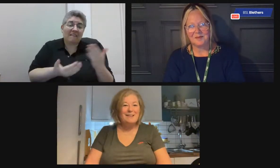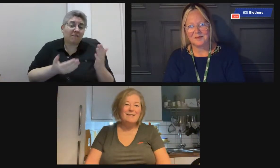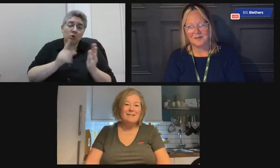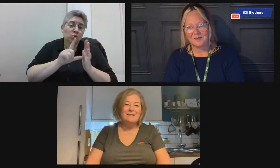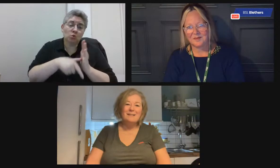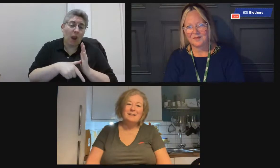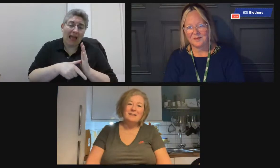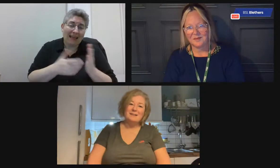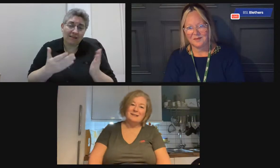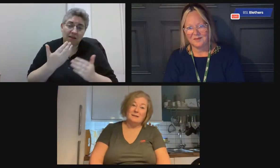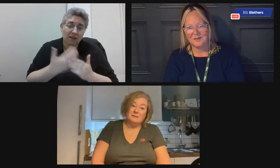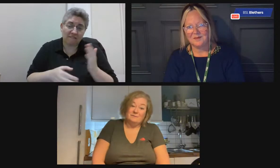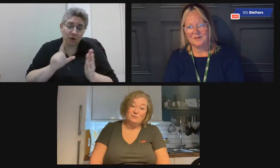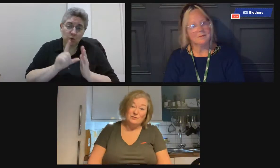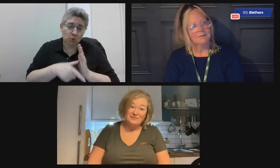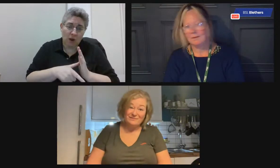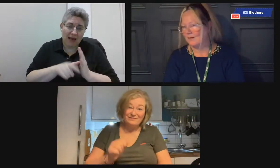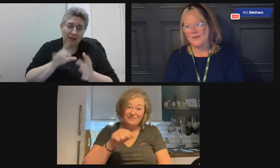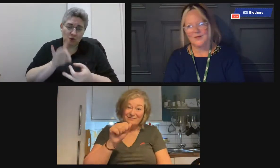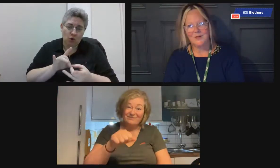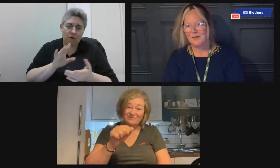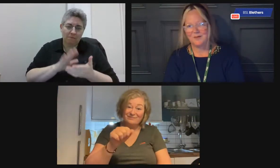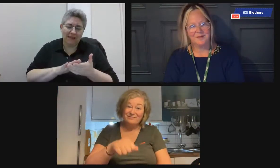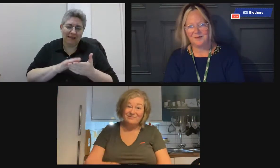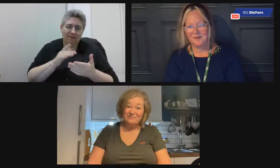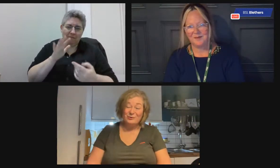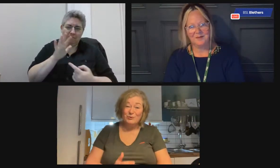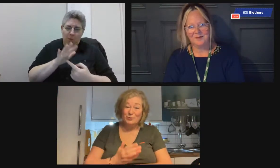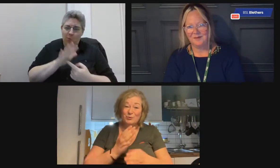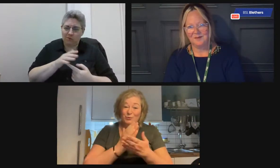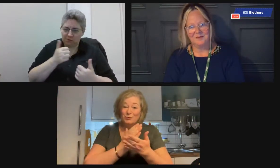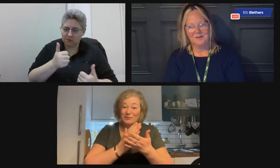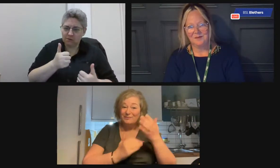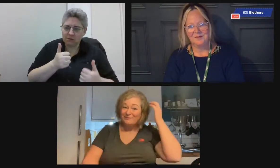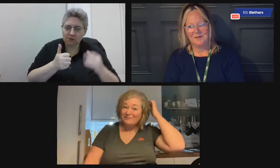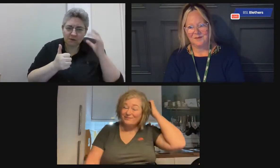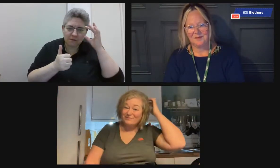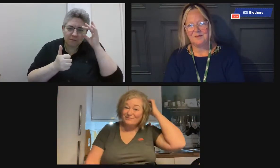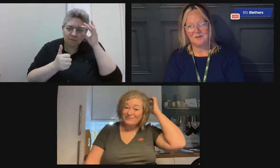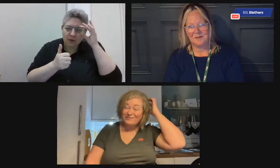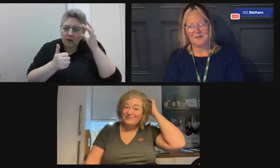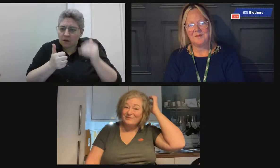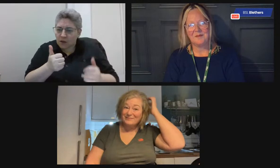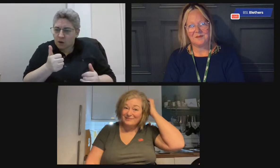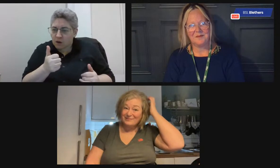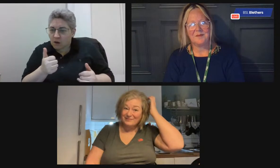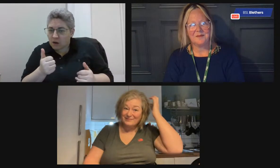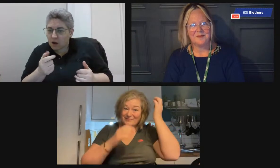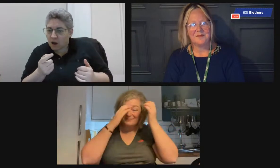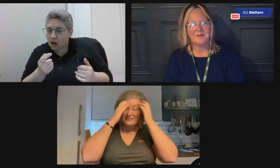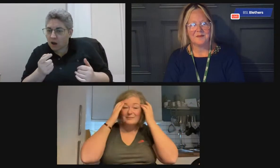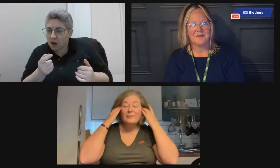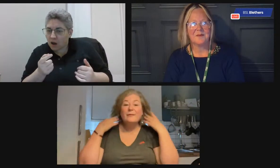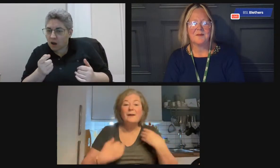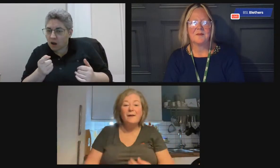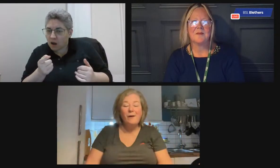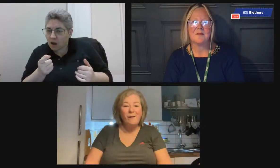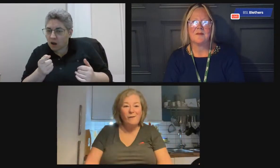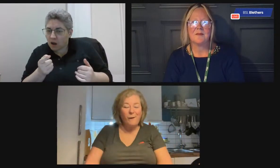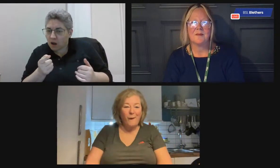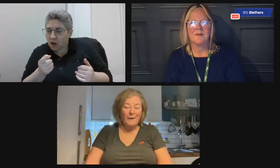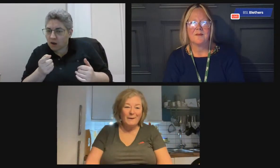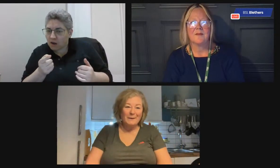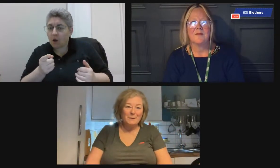in the end. That's useful, and I suppose it's never too late, It's right? true. At least you got there in the end, and that's important.